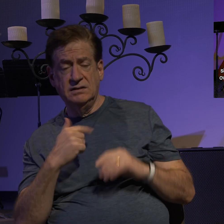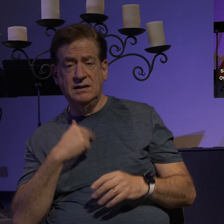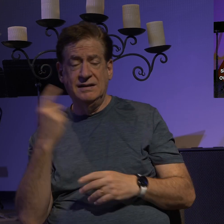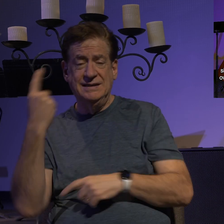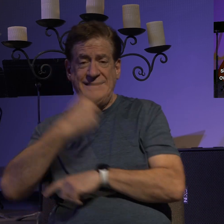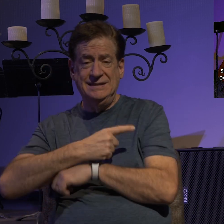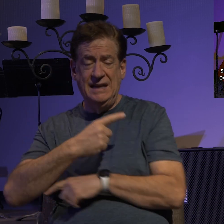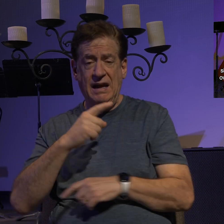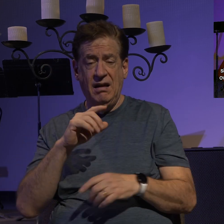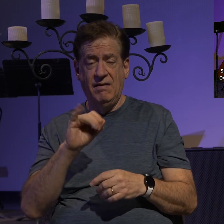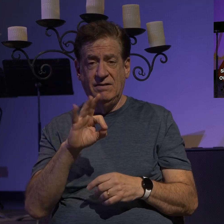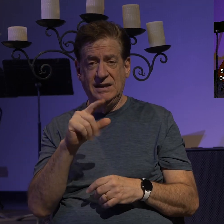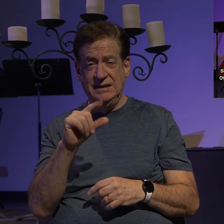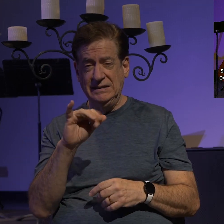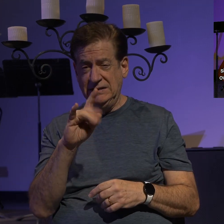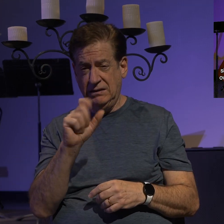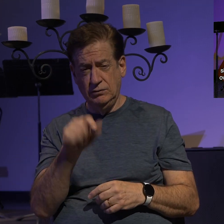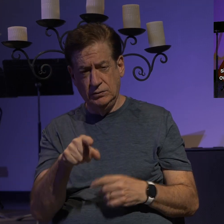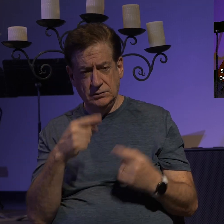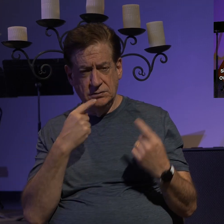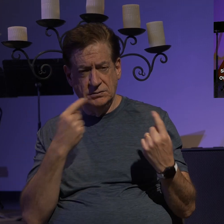Gibeah you have sinned.